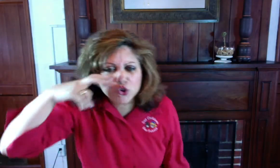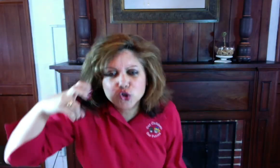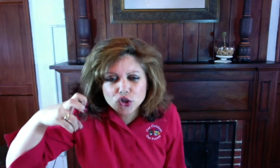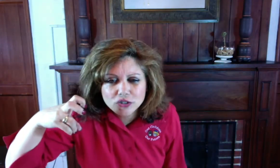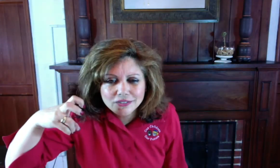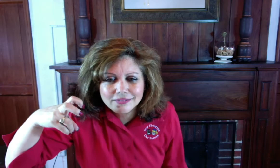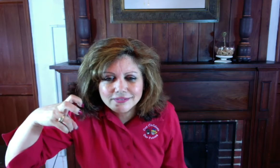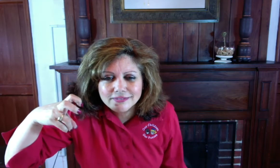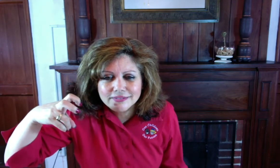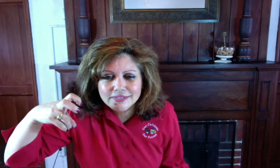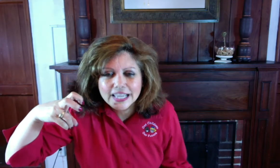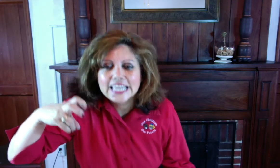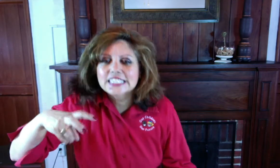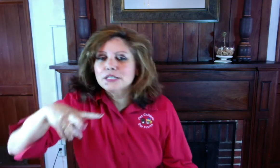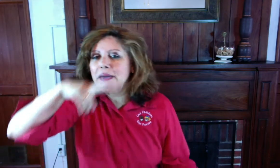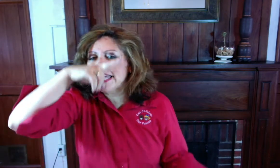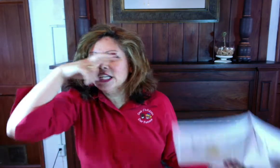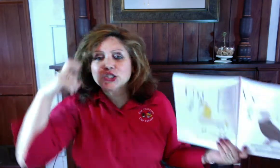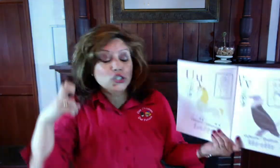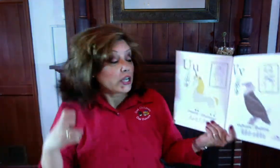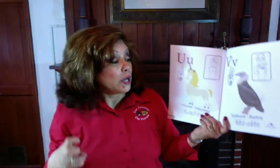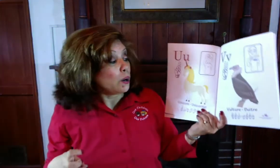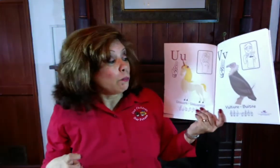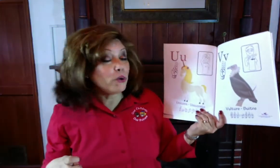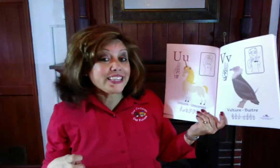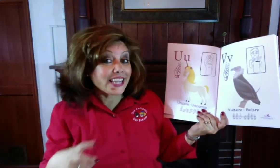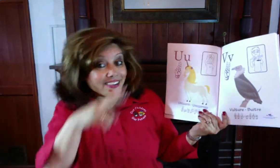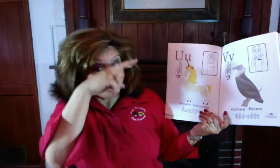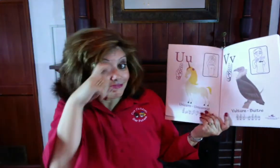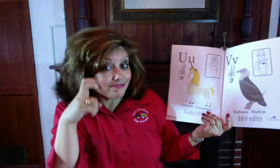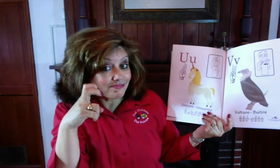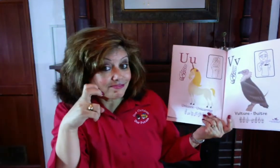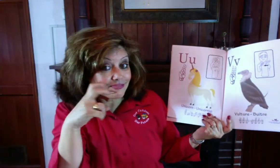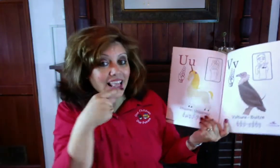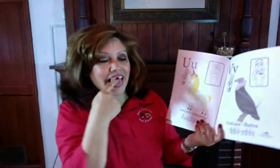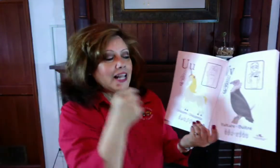vulture. In Spanish, buitre.